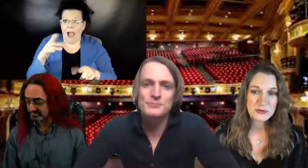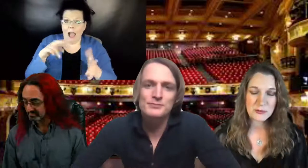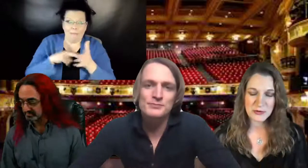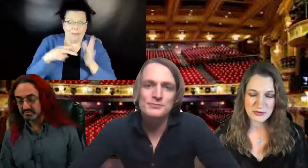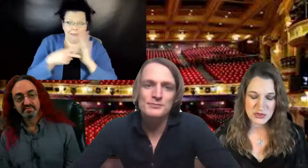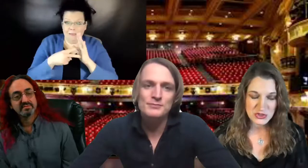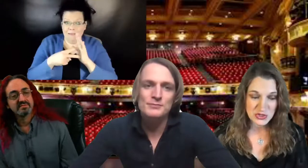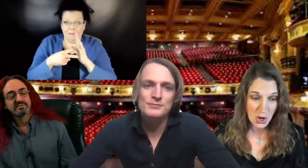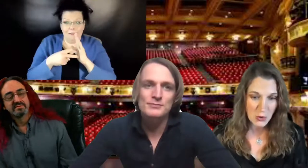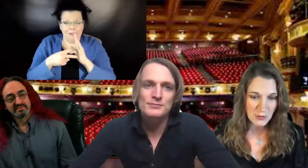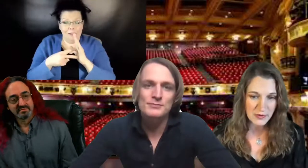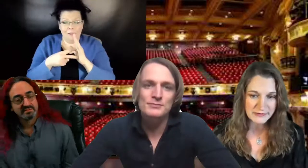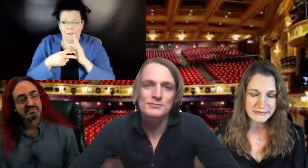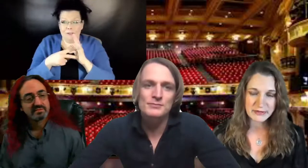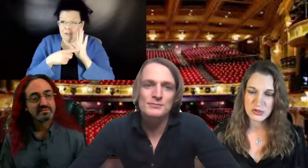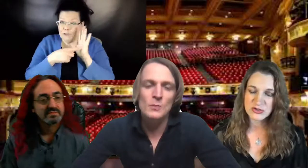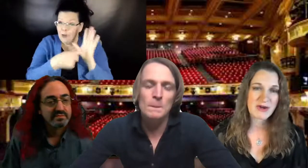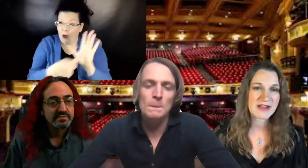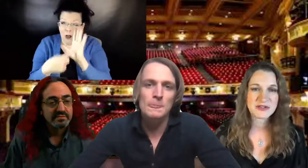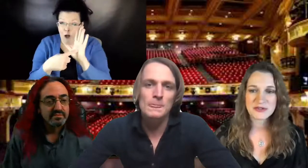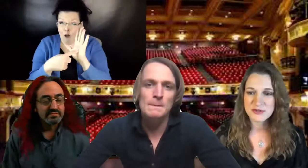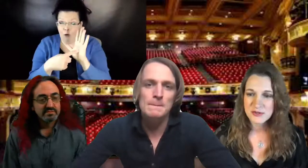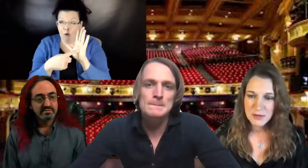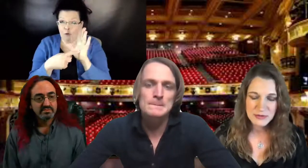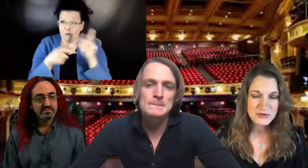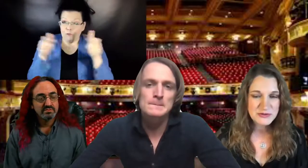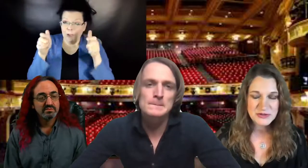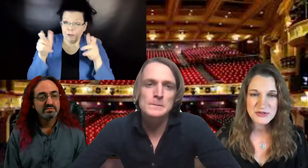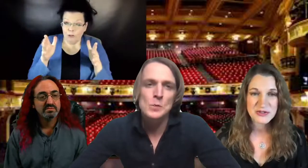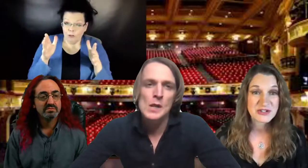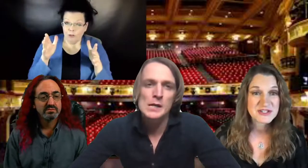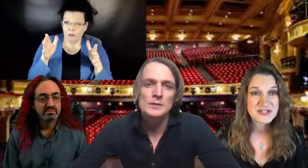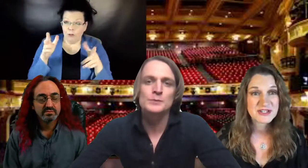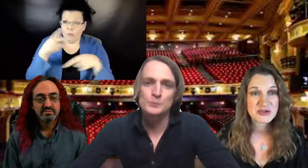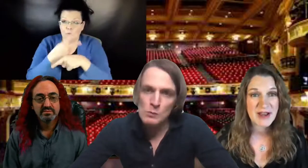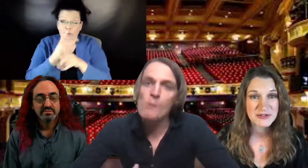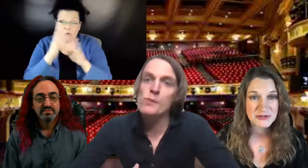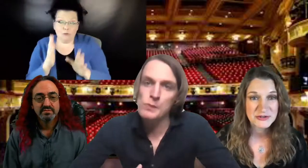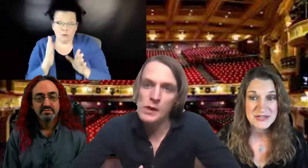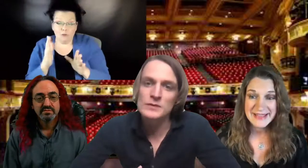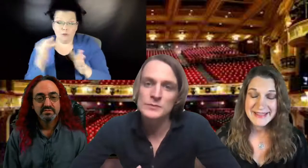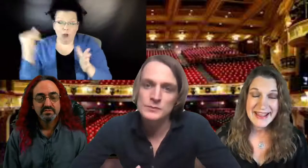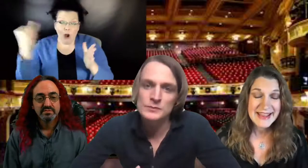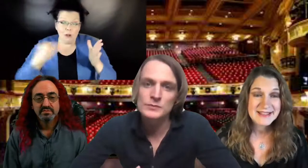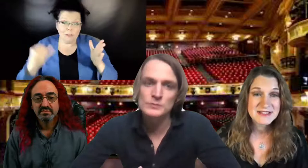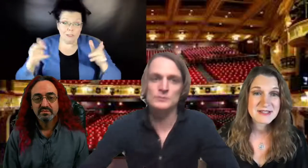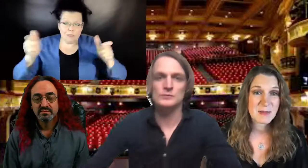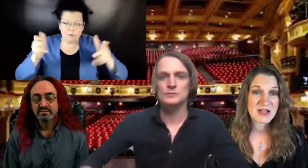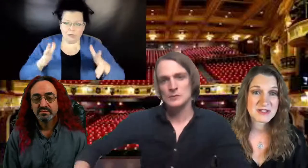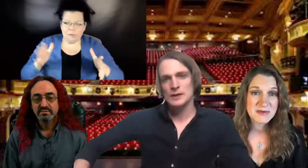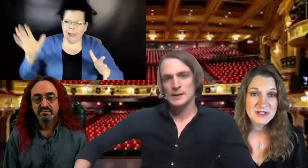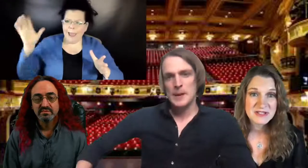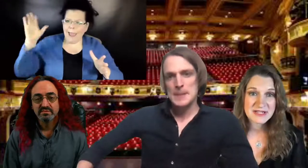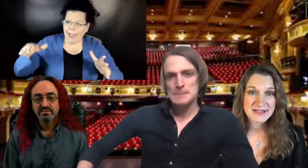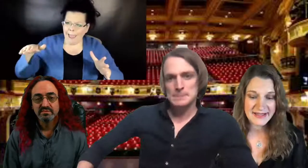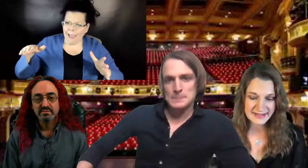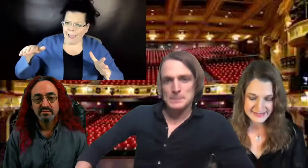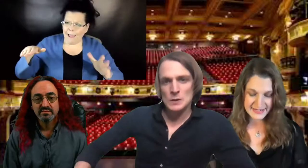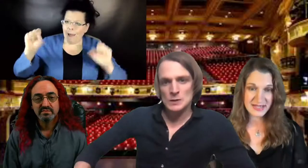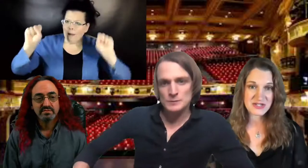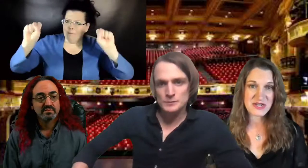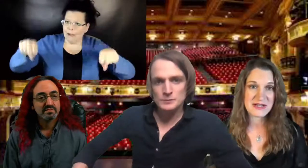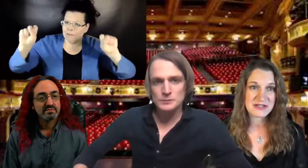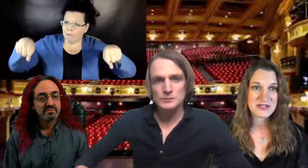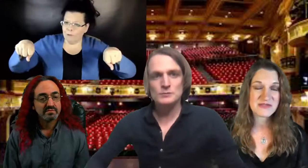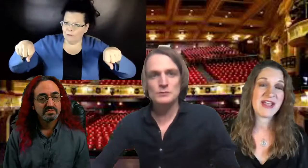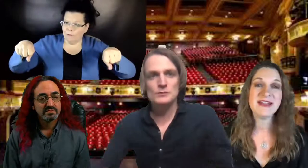to show directors, producers, artistic directors, that, hey, this is a possibility, that it's